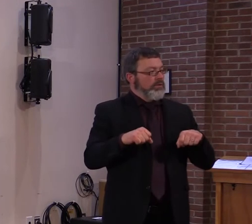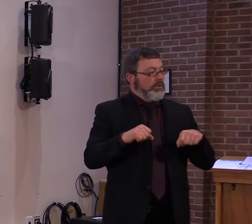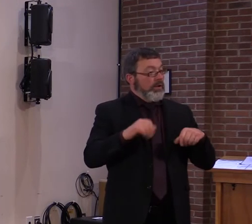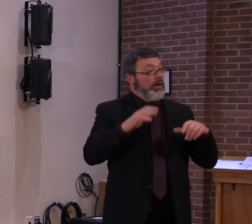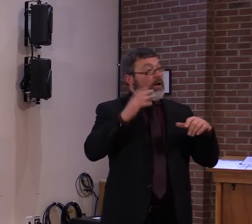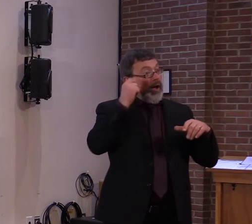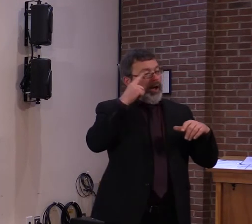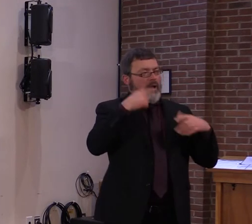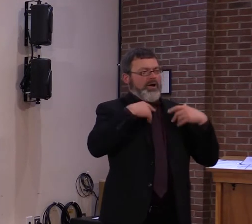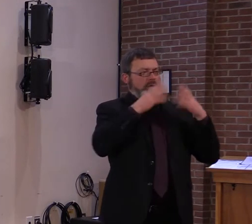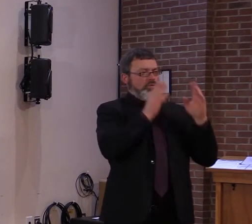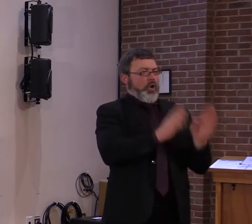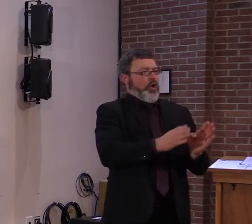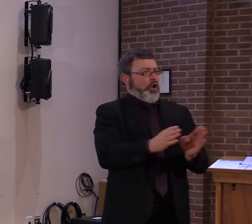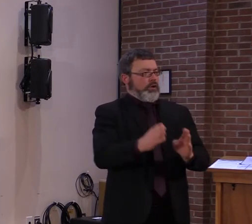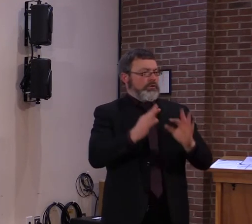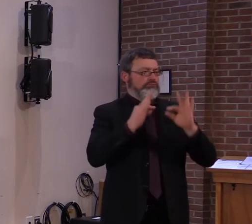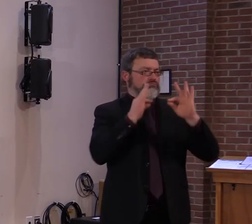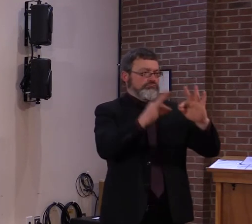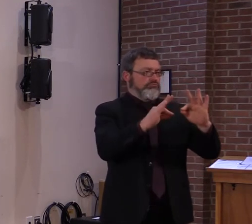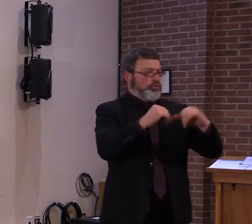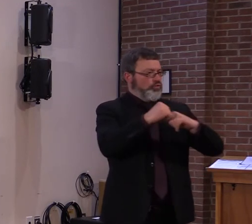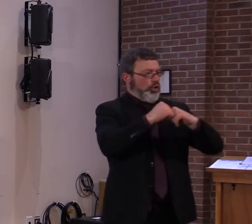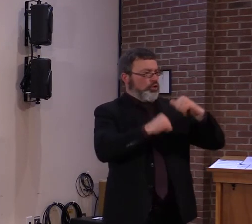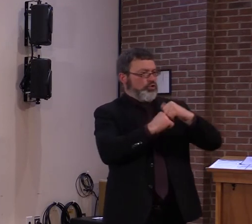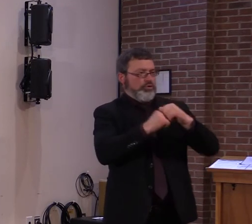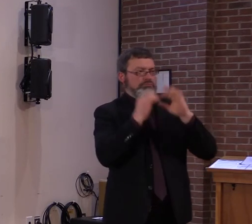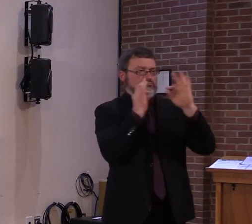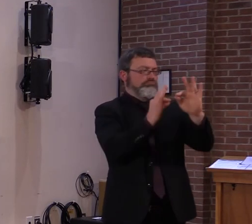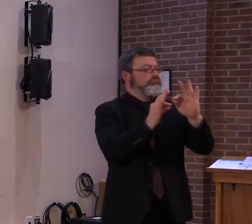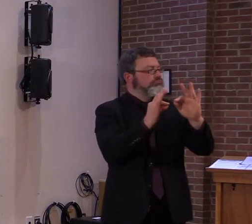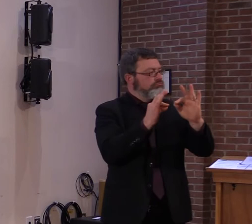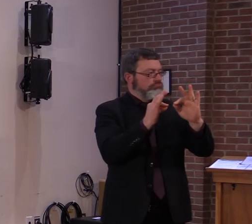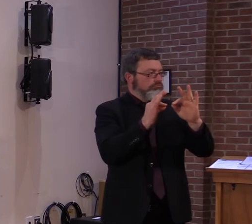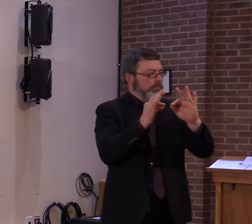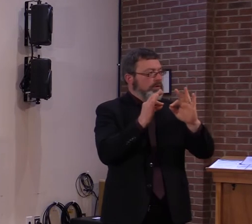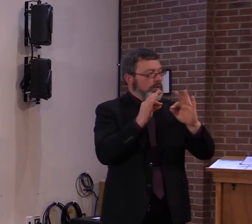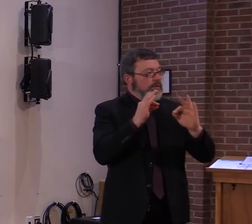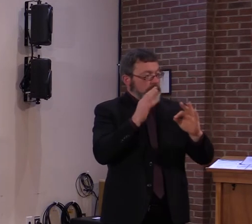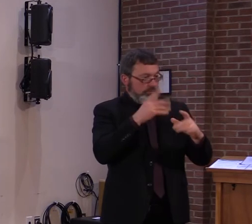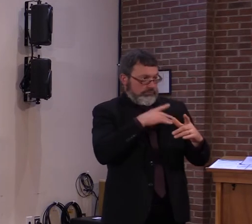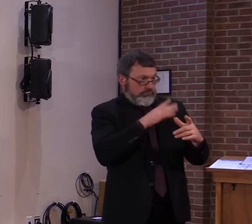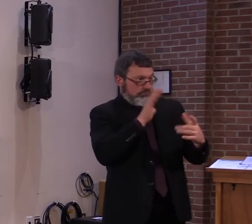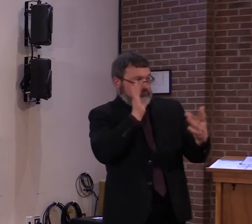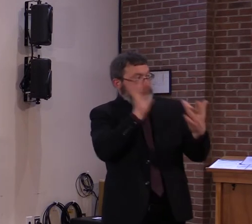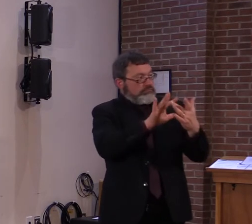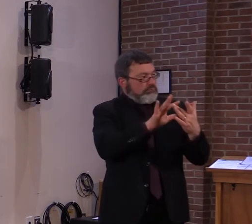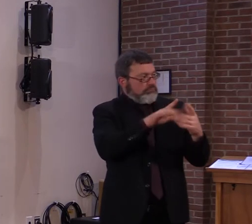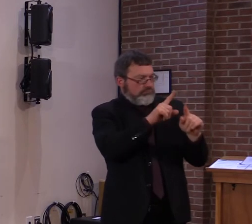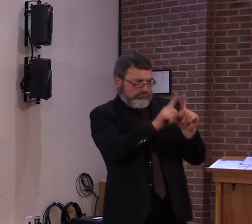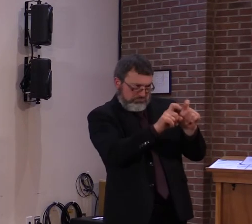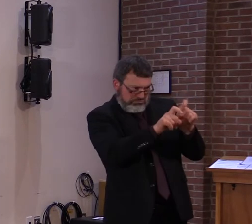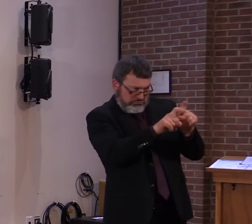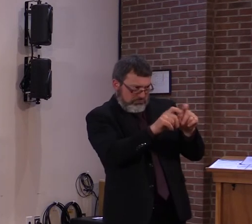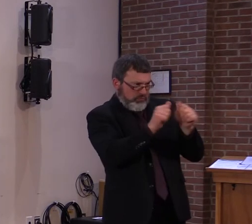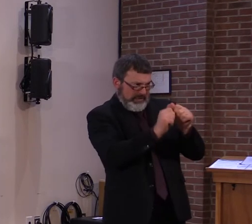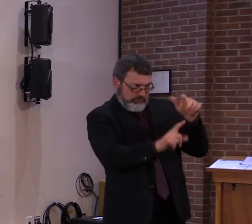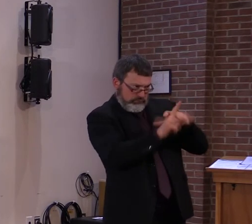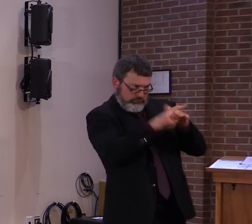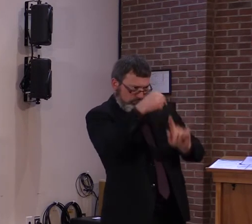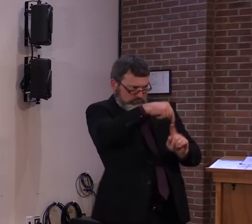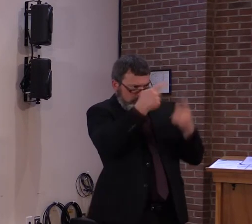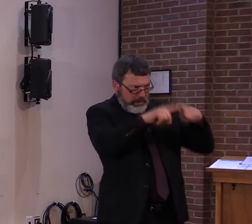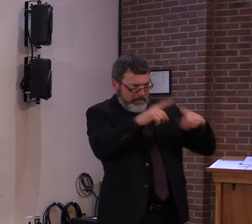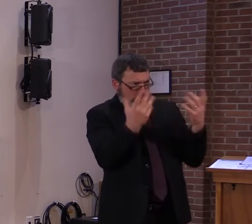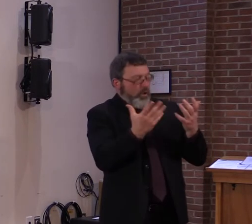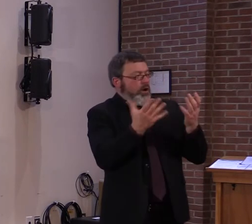only interview a case, but for lack of better words, I'll call it tiger teams that